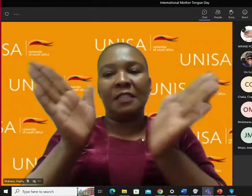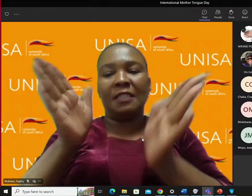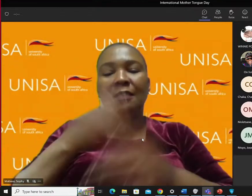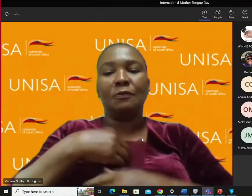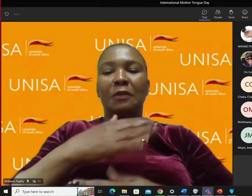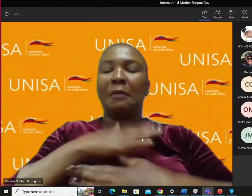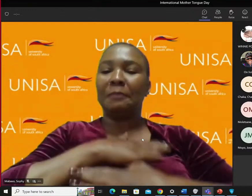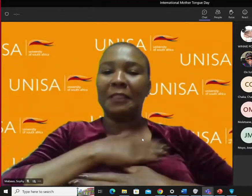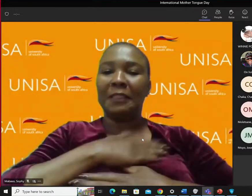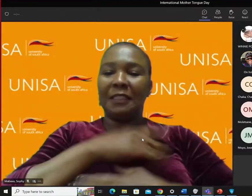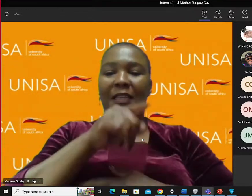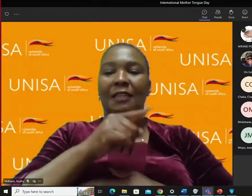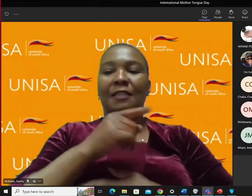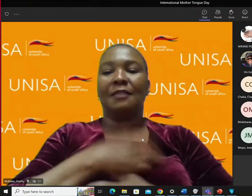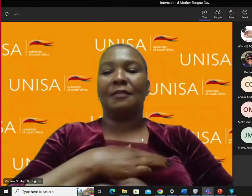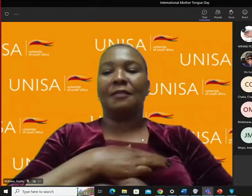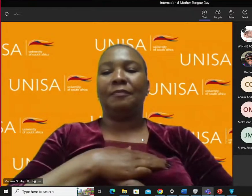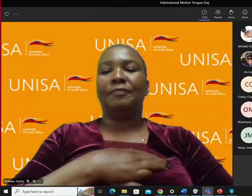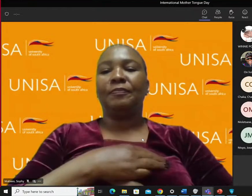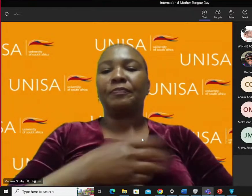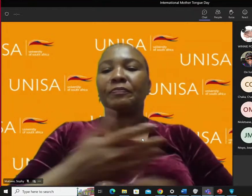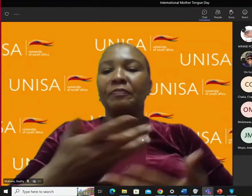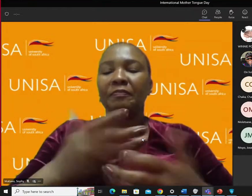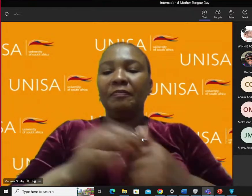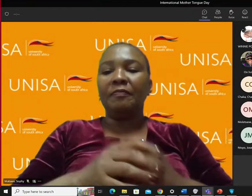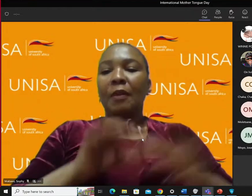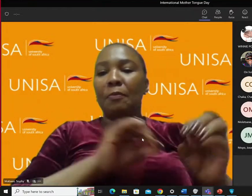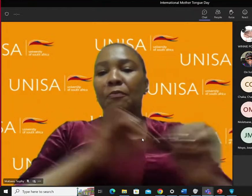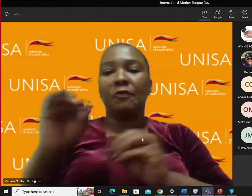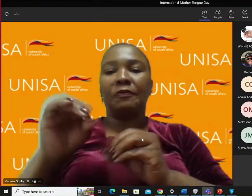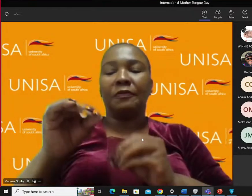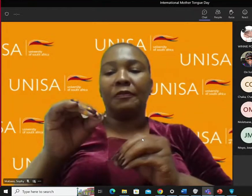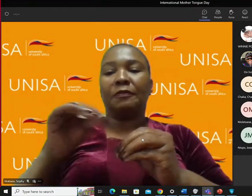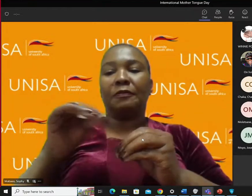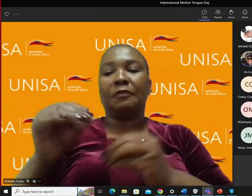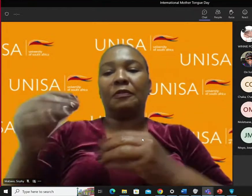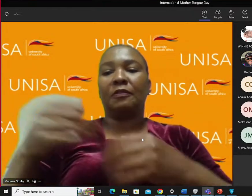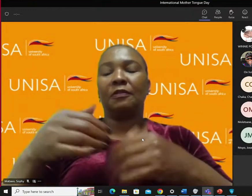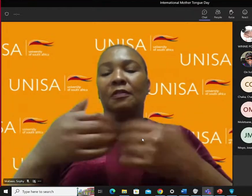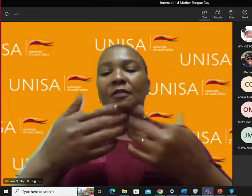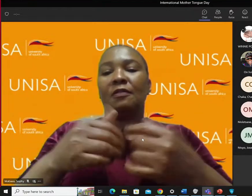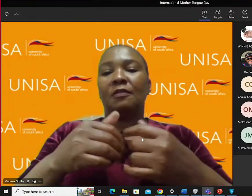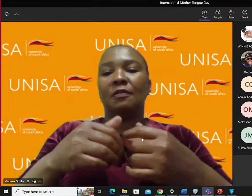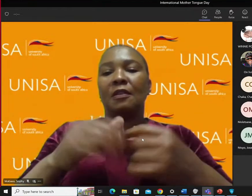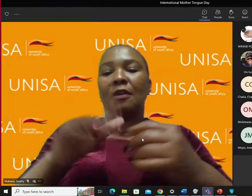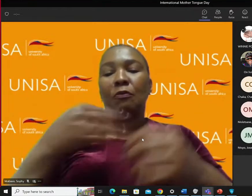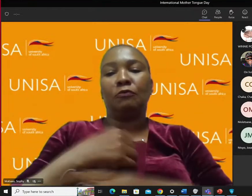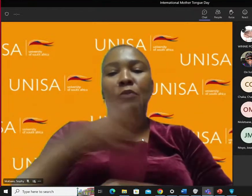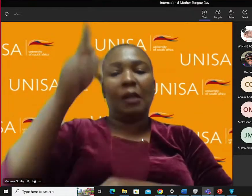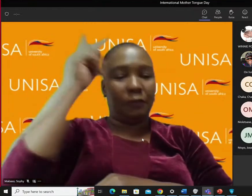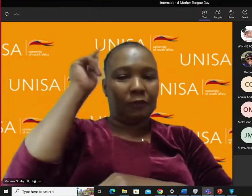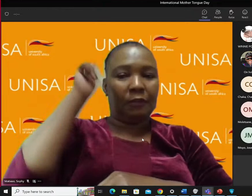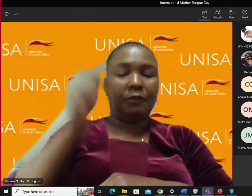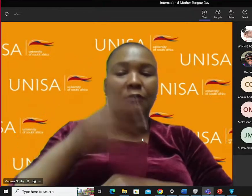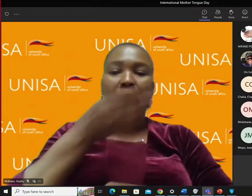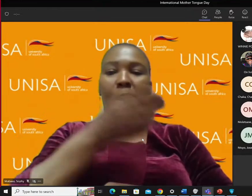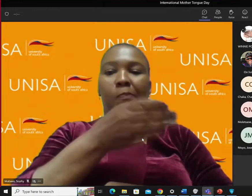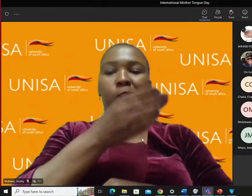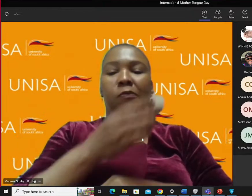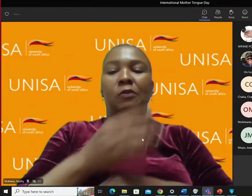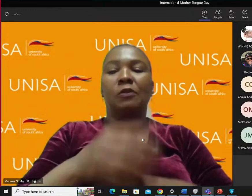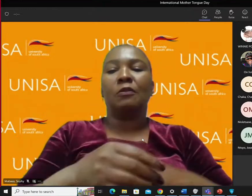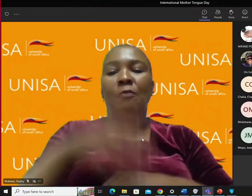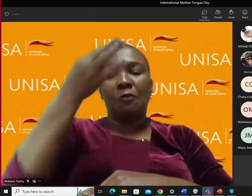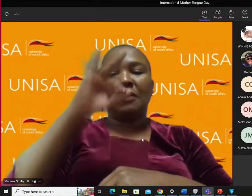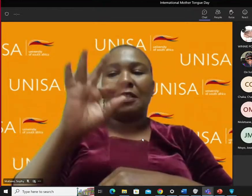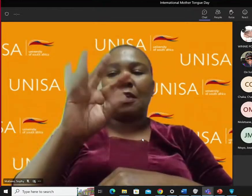appreciate that. Moving forward, I would like to acknowledge the presence of Prof. Mwepe, who